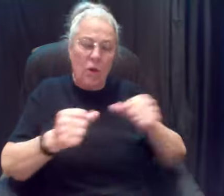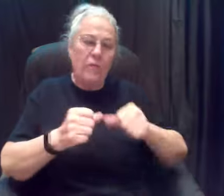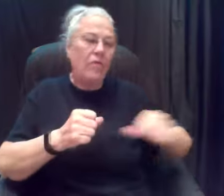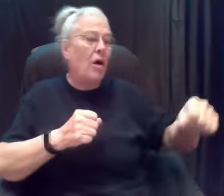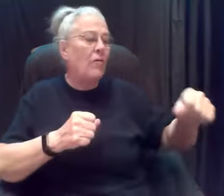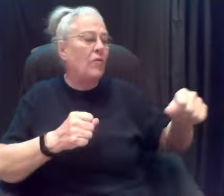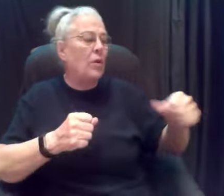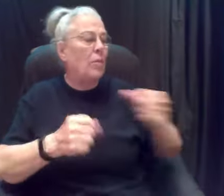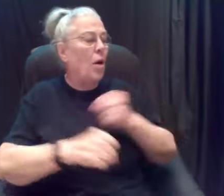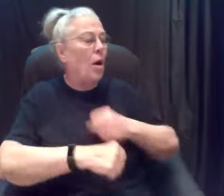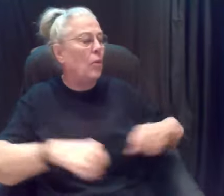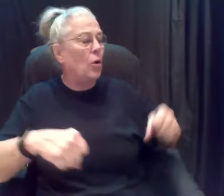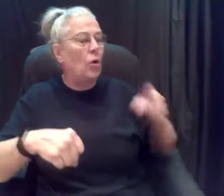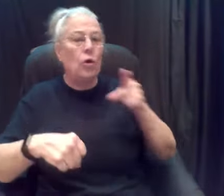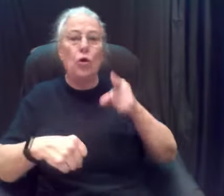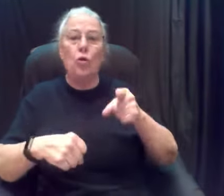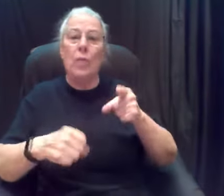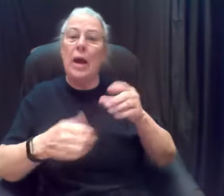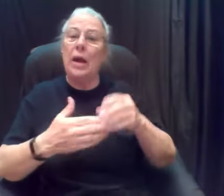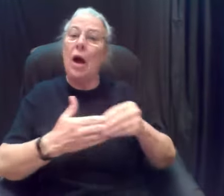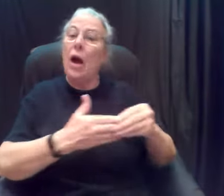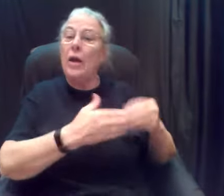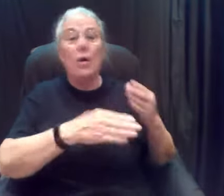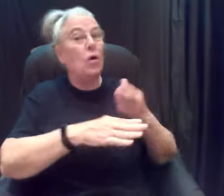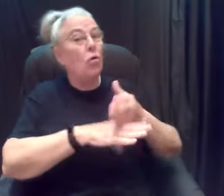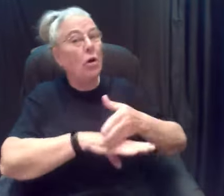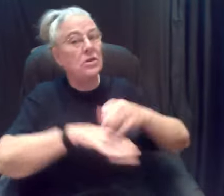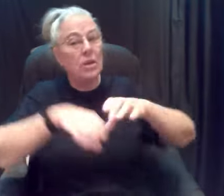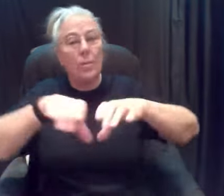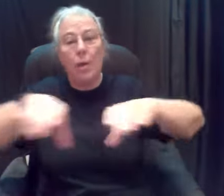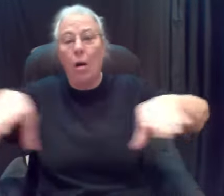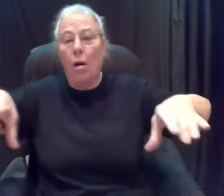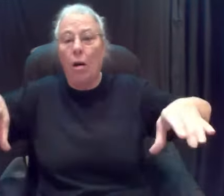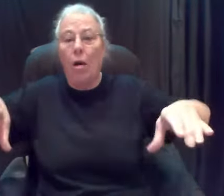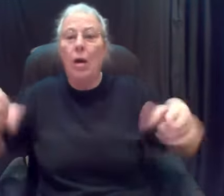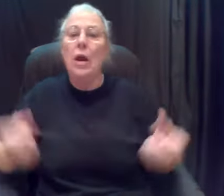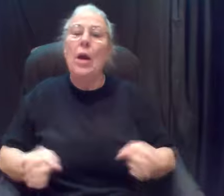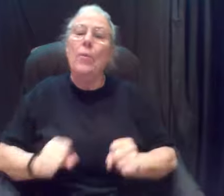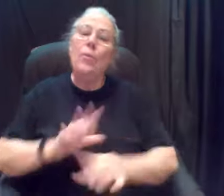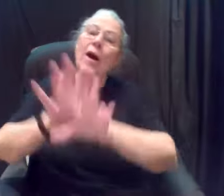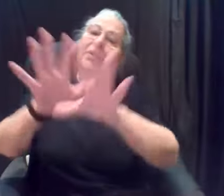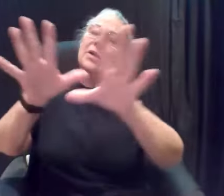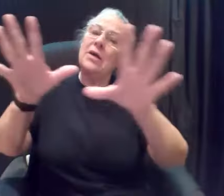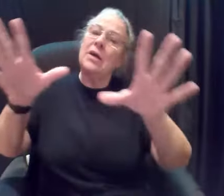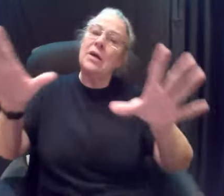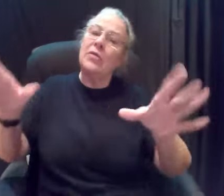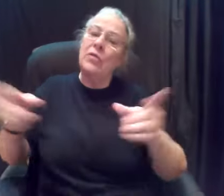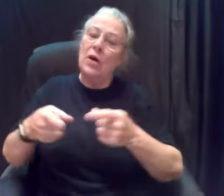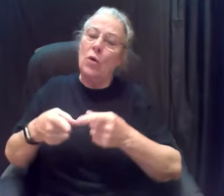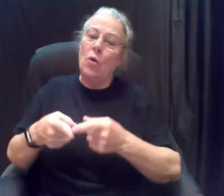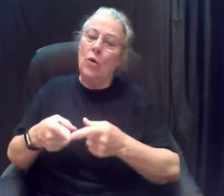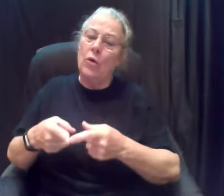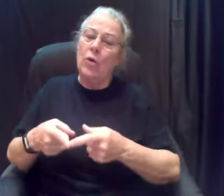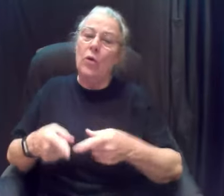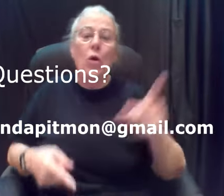far from harbor you may guide across the bar. Brighten the corner